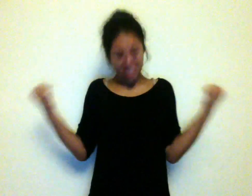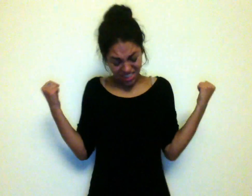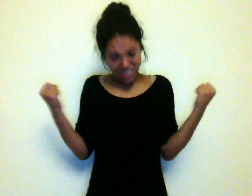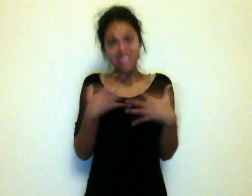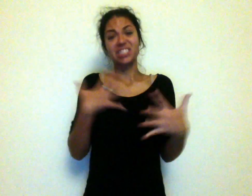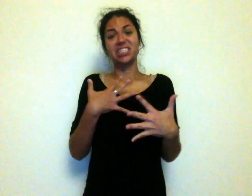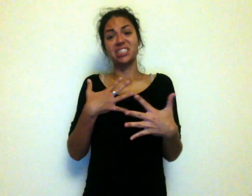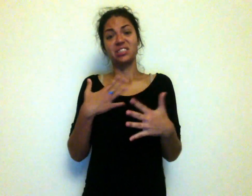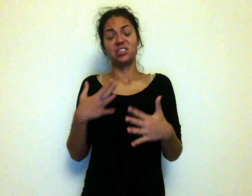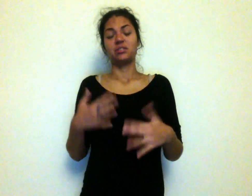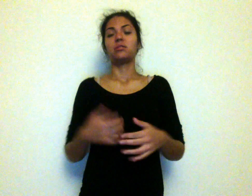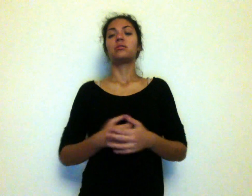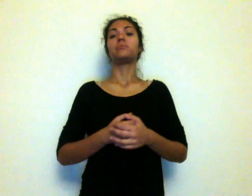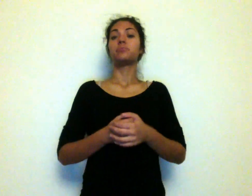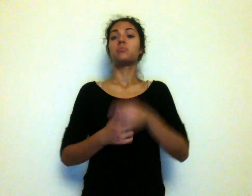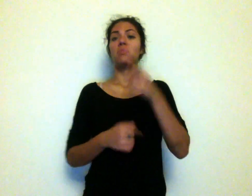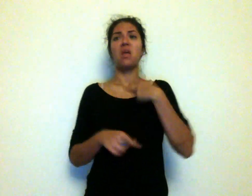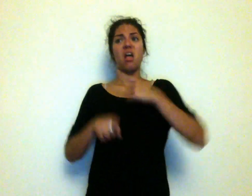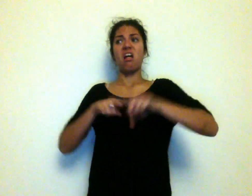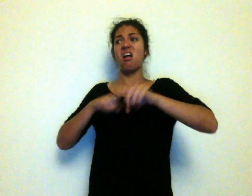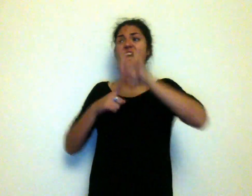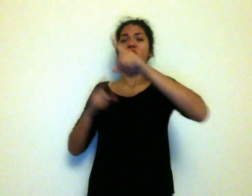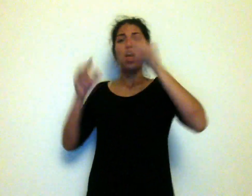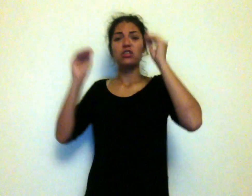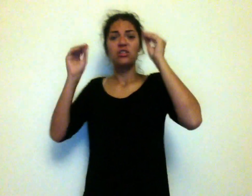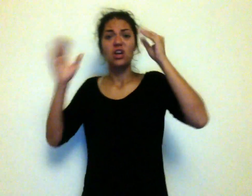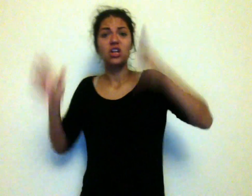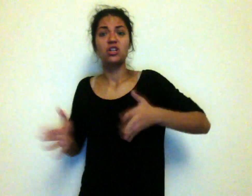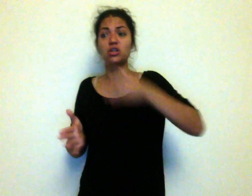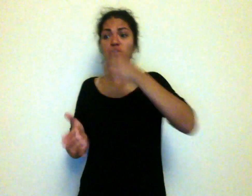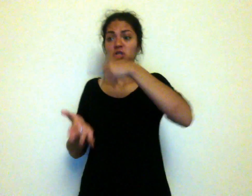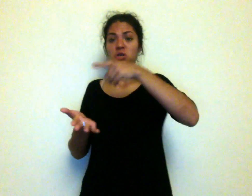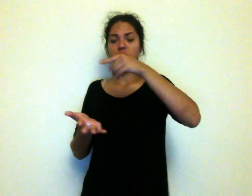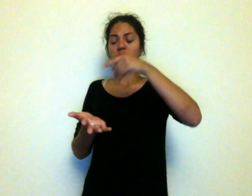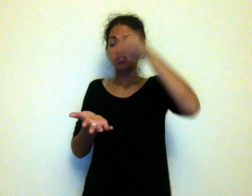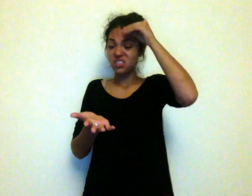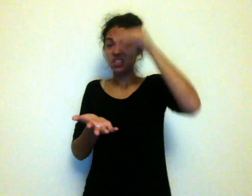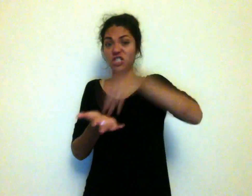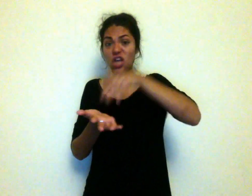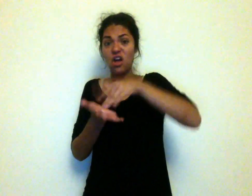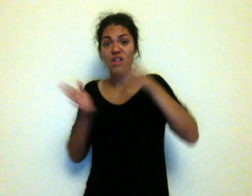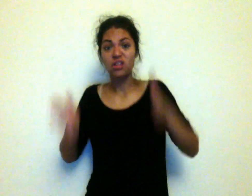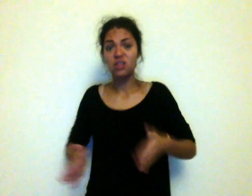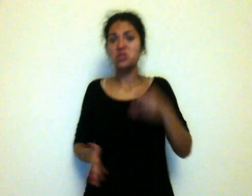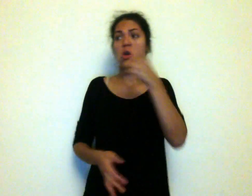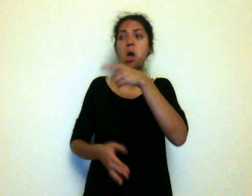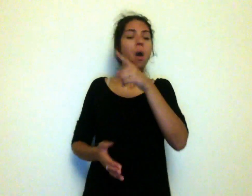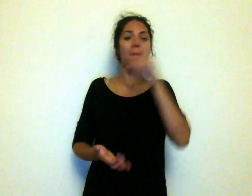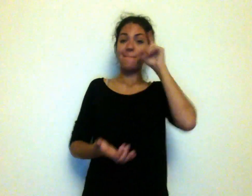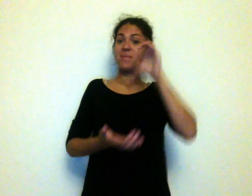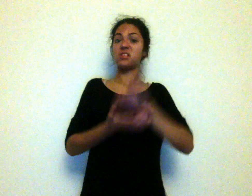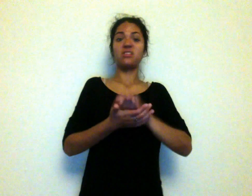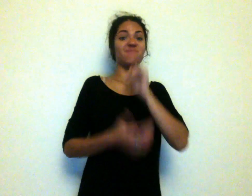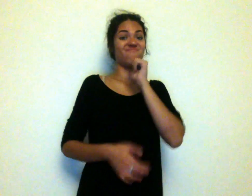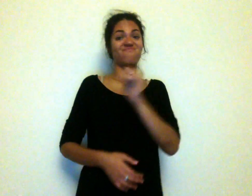Muslim scholars in the front row, Sikh scholars in the second, and the rest of them were all Hindu scholars. And at the end of it, in a rather